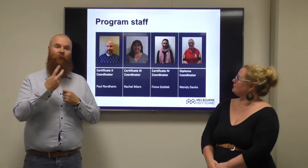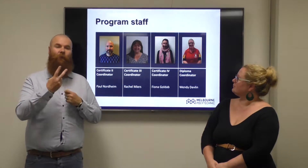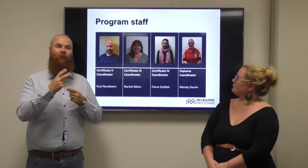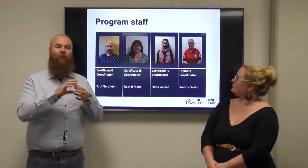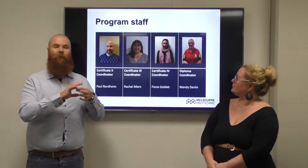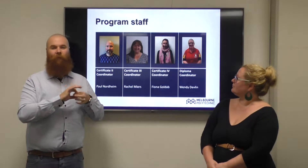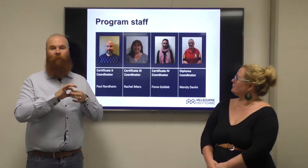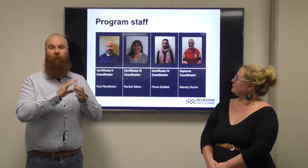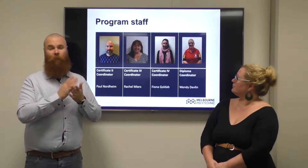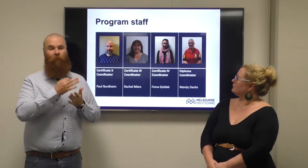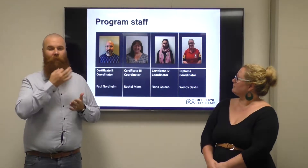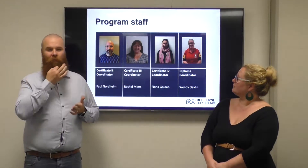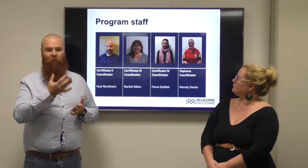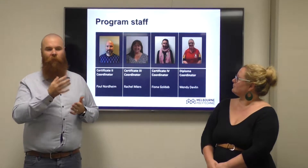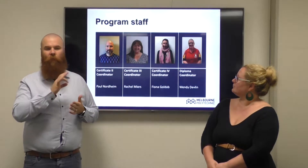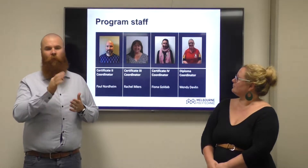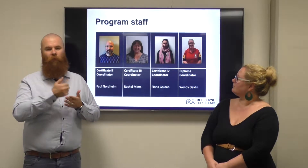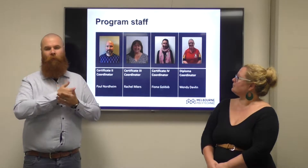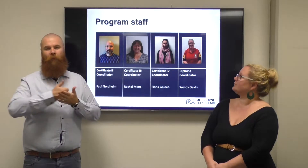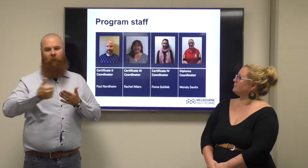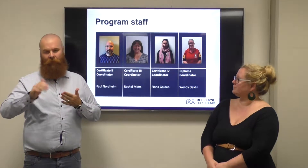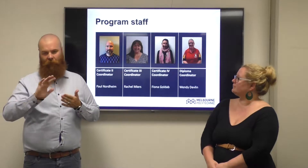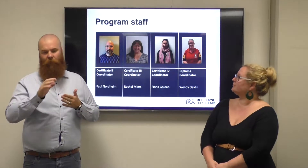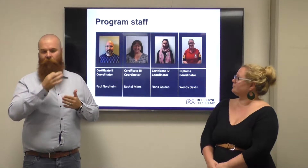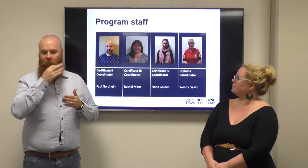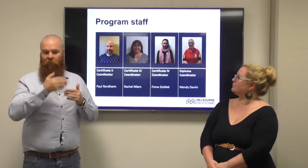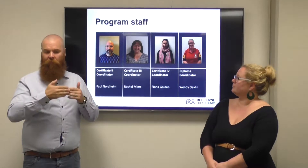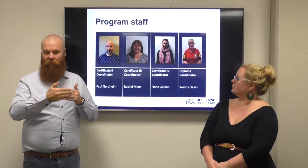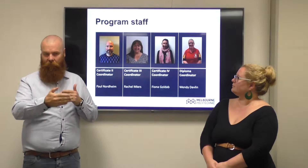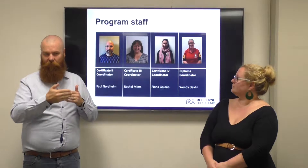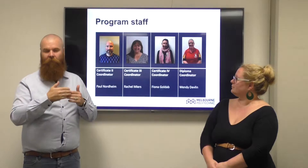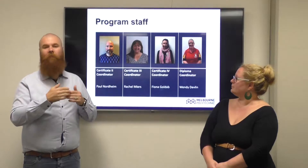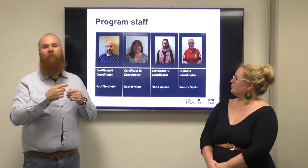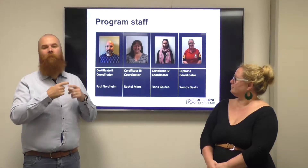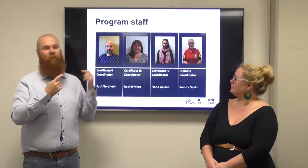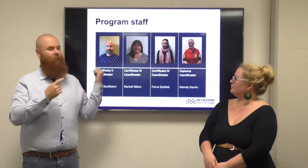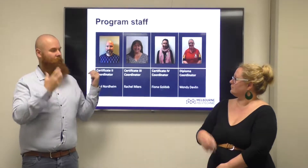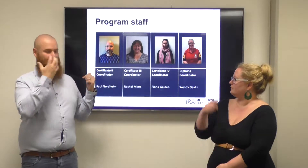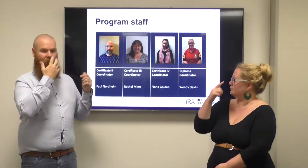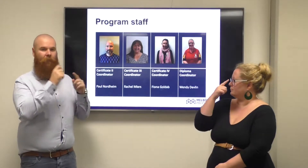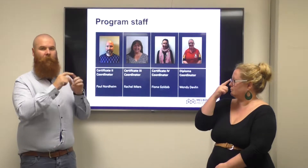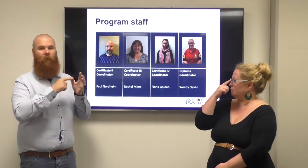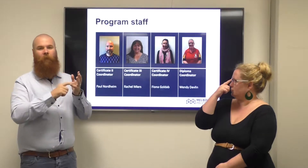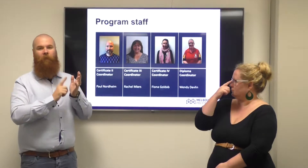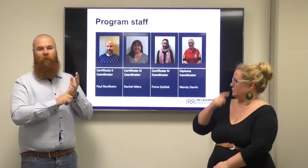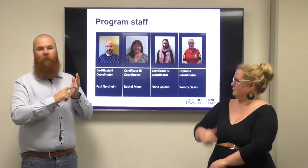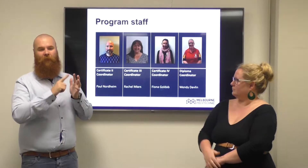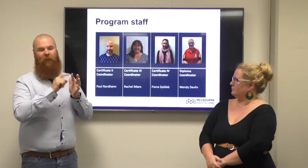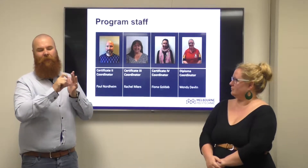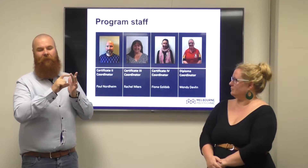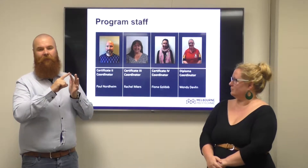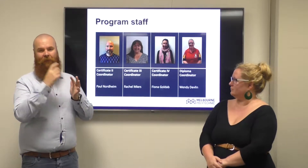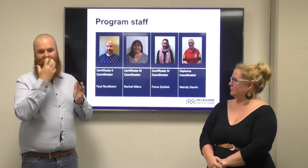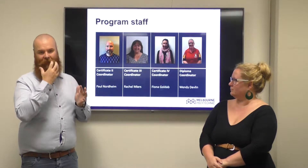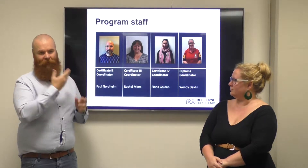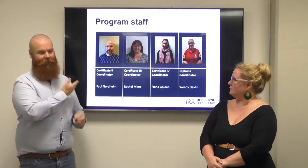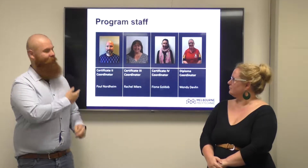Okay, so the Certificate 2 coordinator, just for a short while, not in the long term, is Paul.